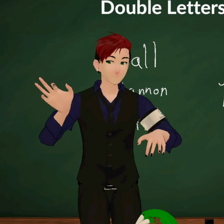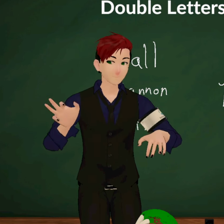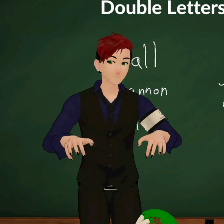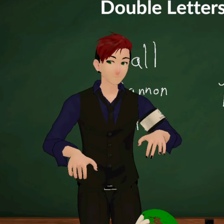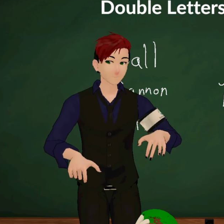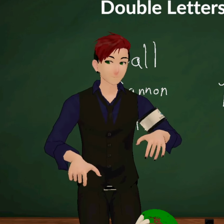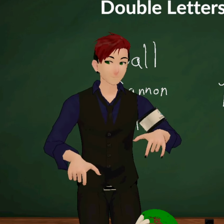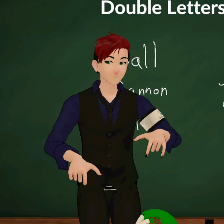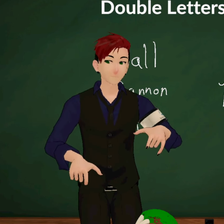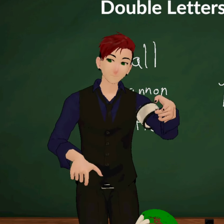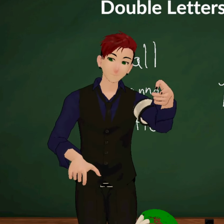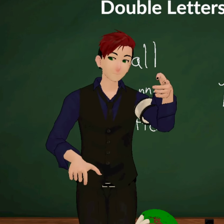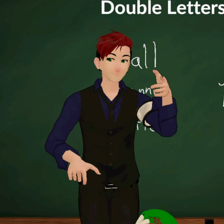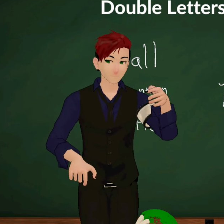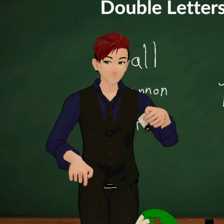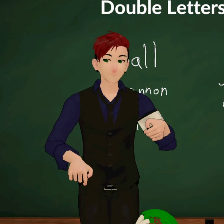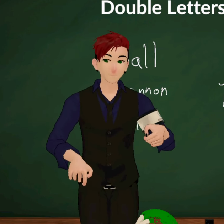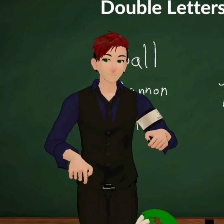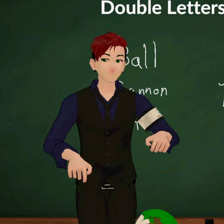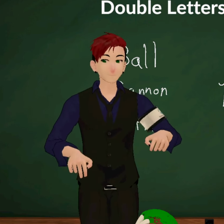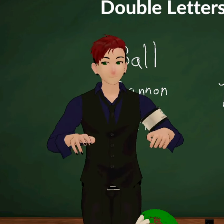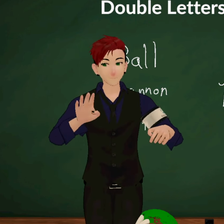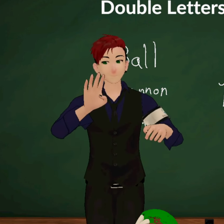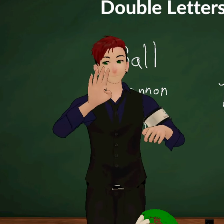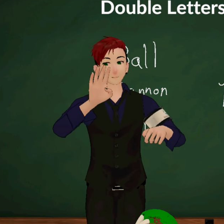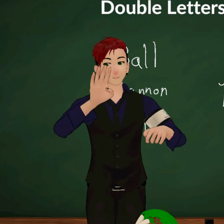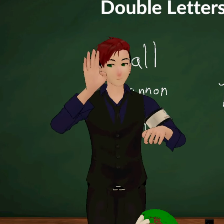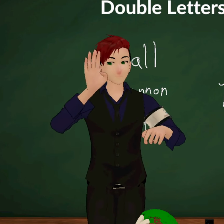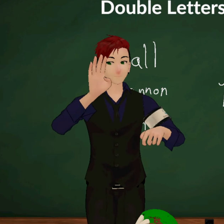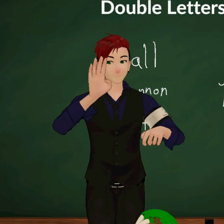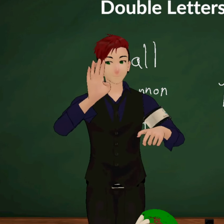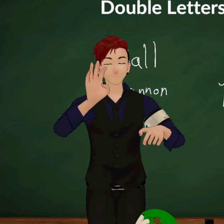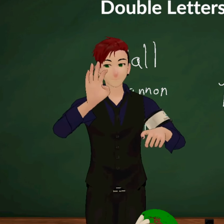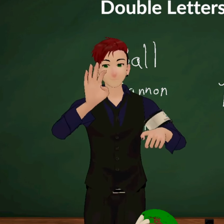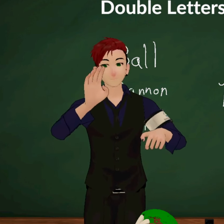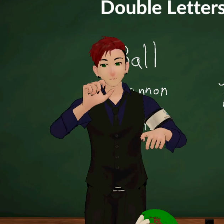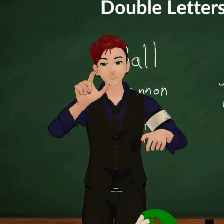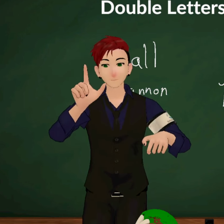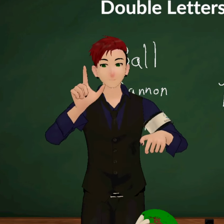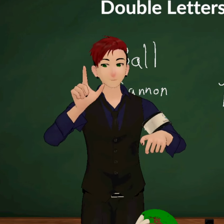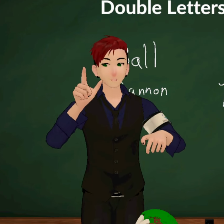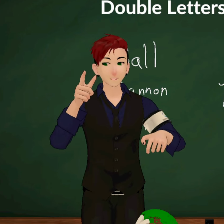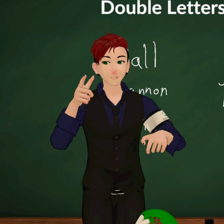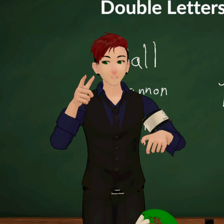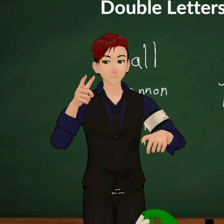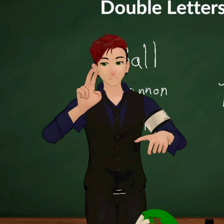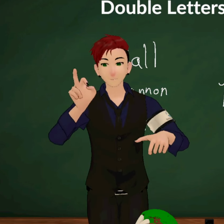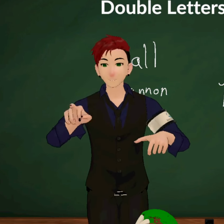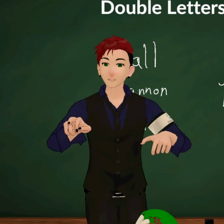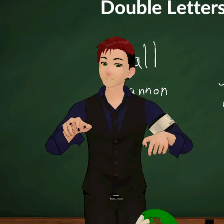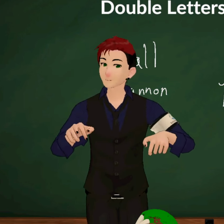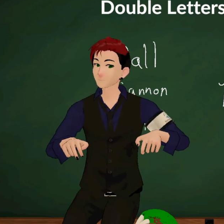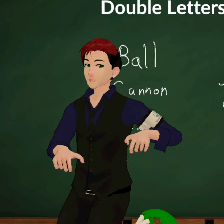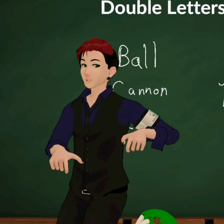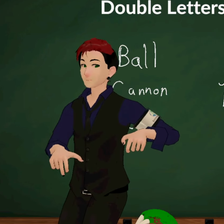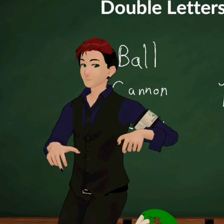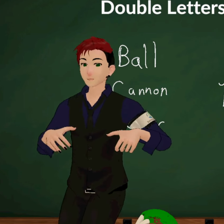in their lessons. They just do the Z. That's like pizza. Yeah, Bill does Z too. But there's